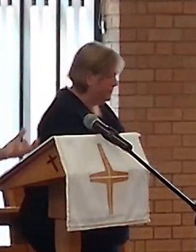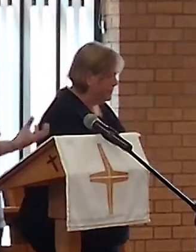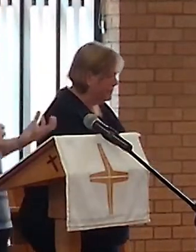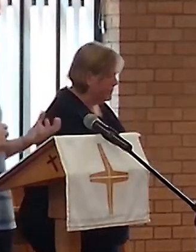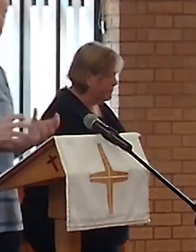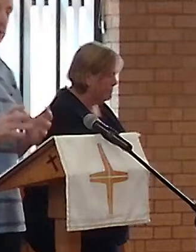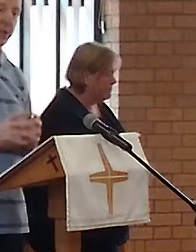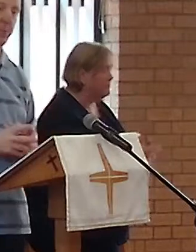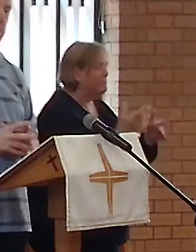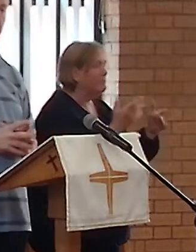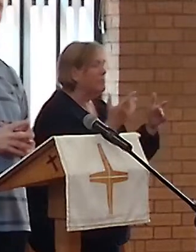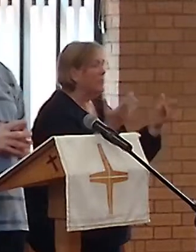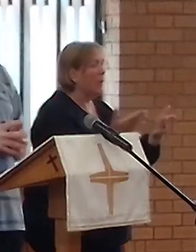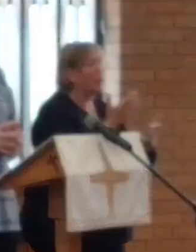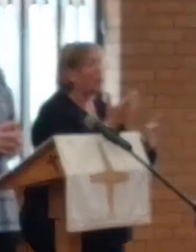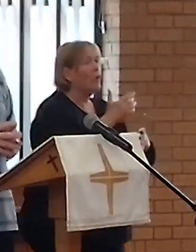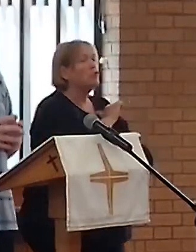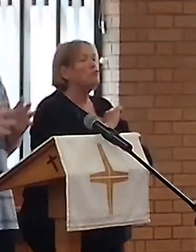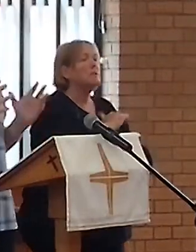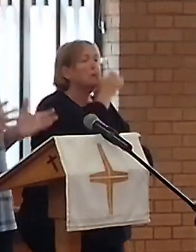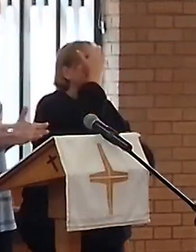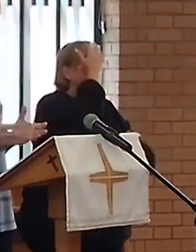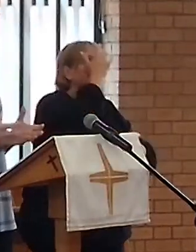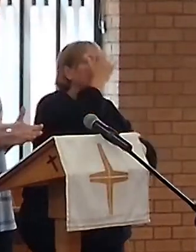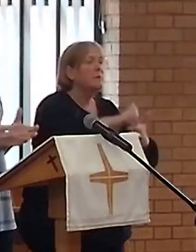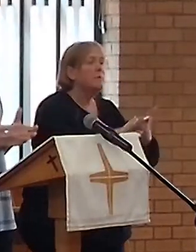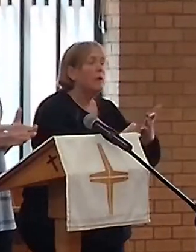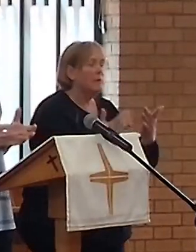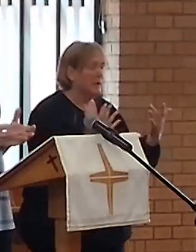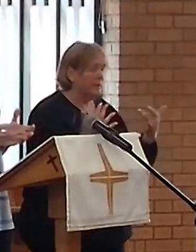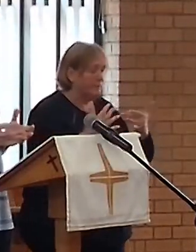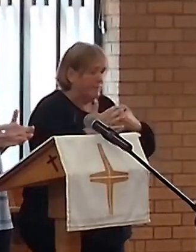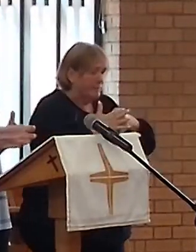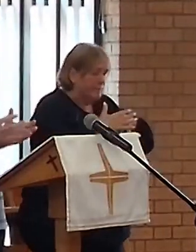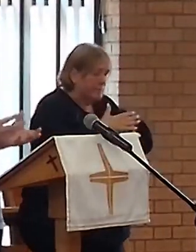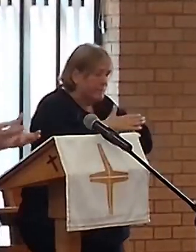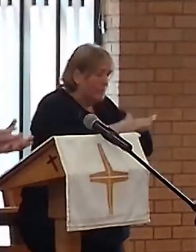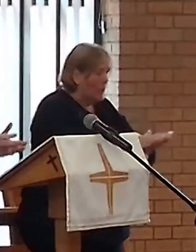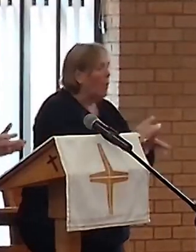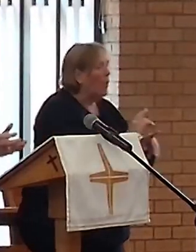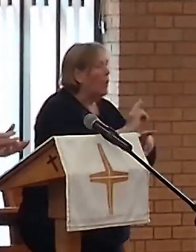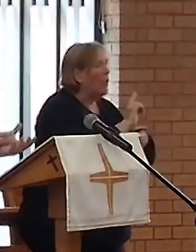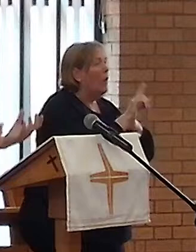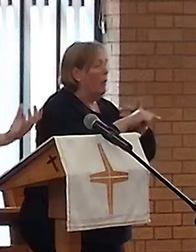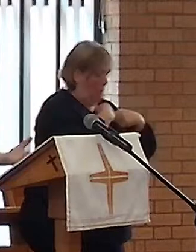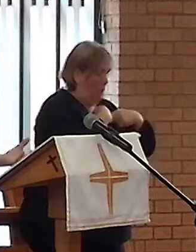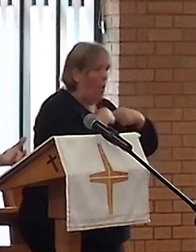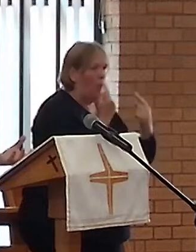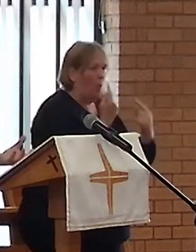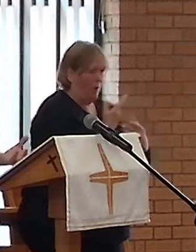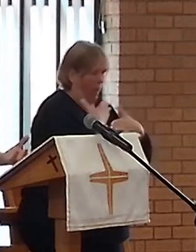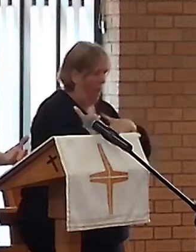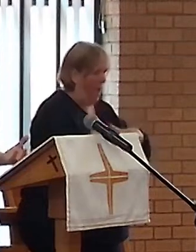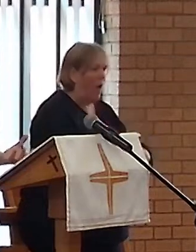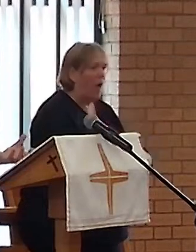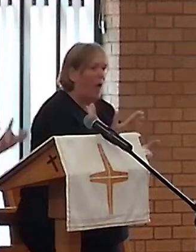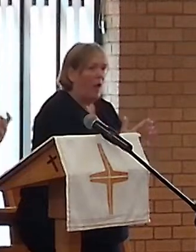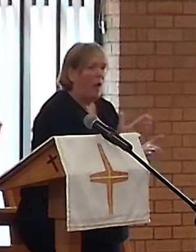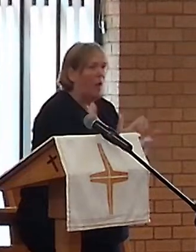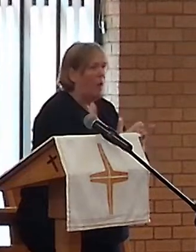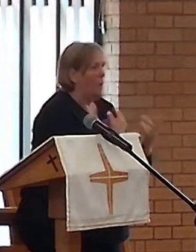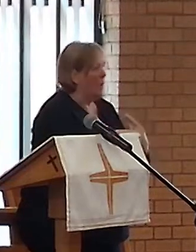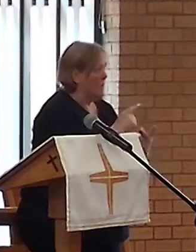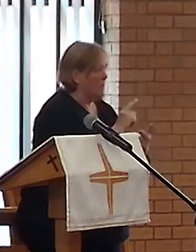of Christian experience, what we are, Christian theology, what we believe, and